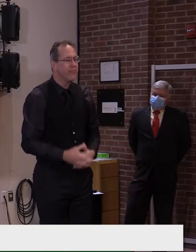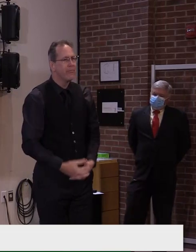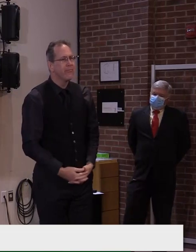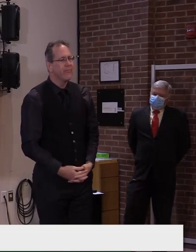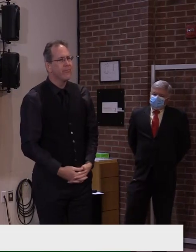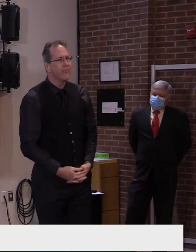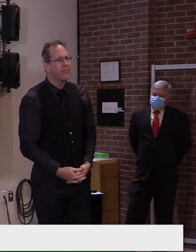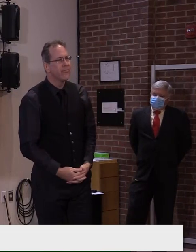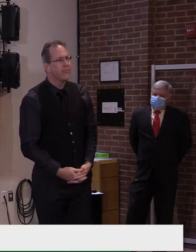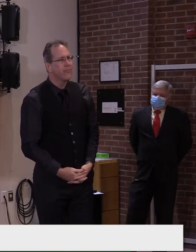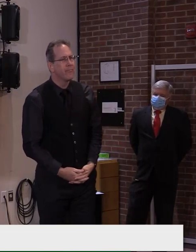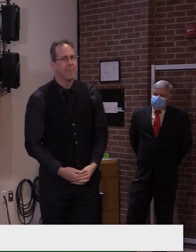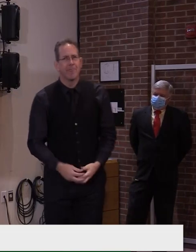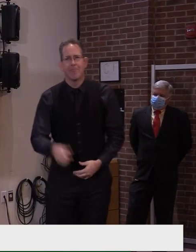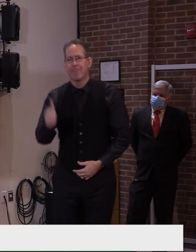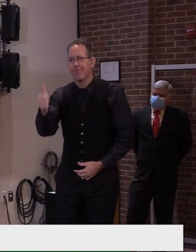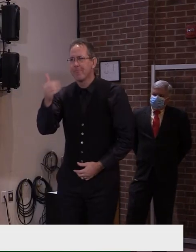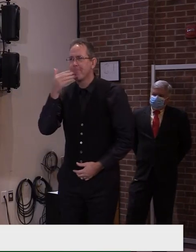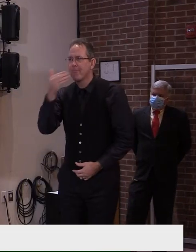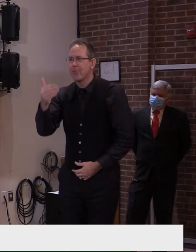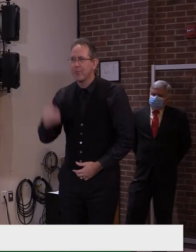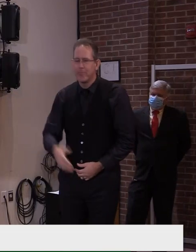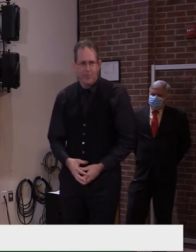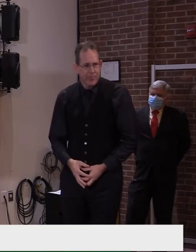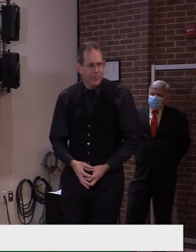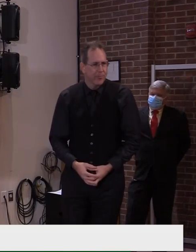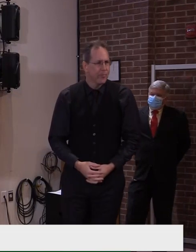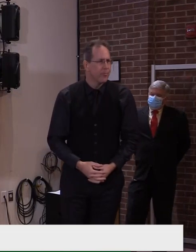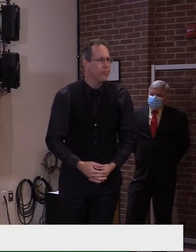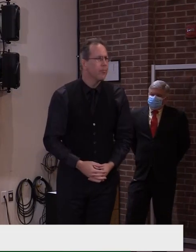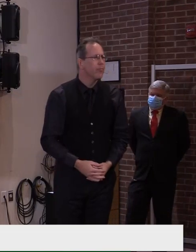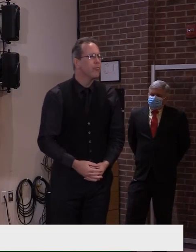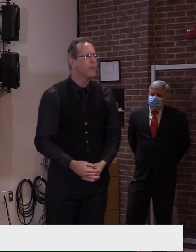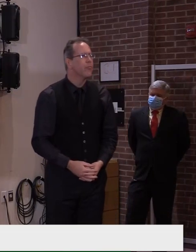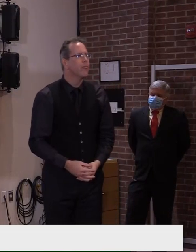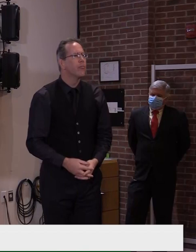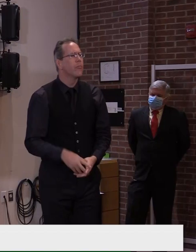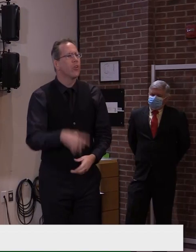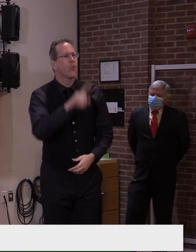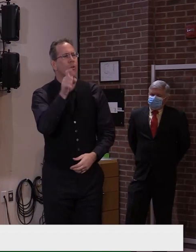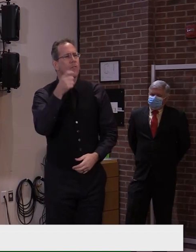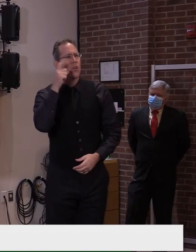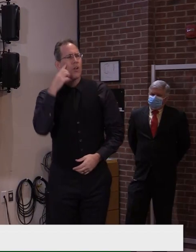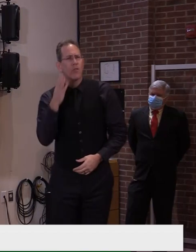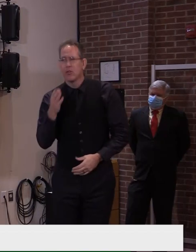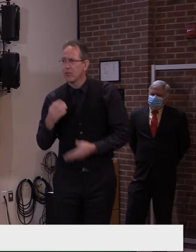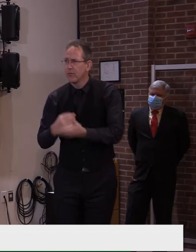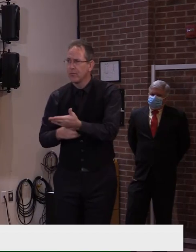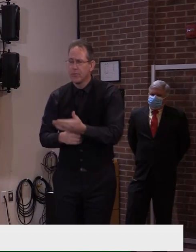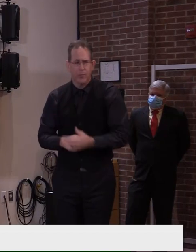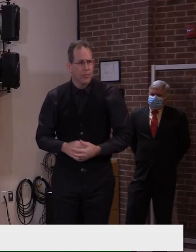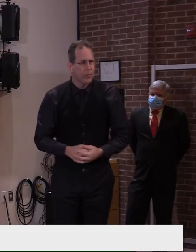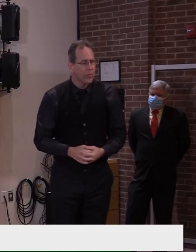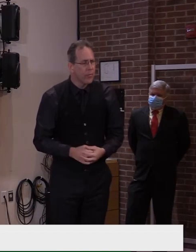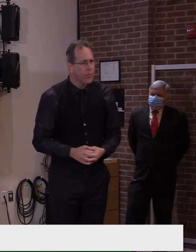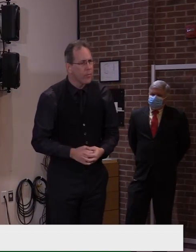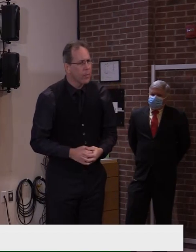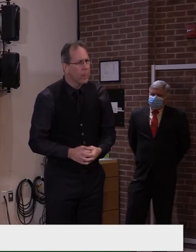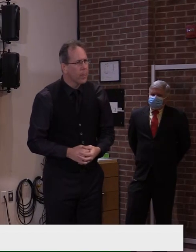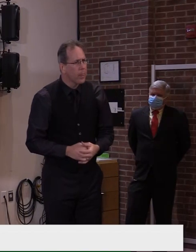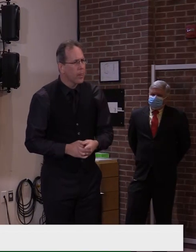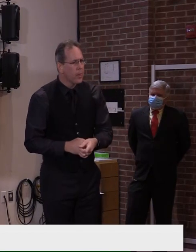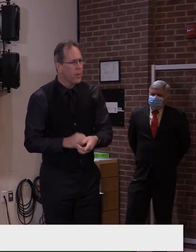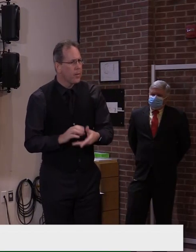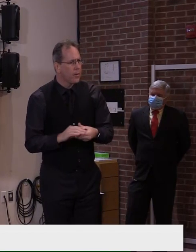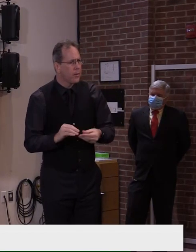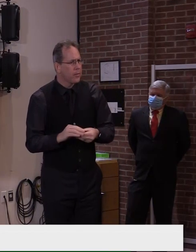Thank you very much. And Governor Scott, just a quick question for you. Right now, the Joint Rules Committee is discussing reopening